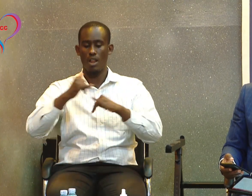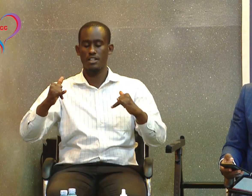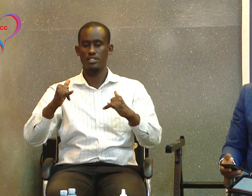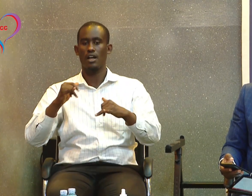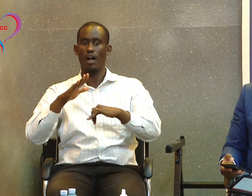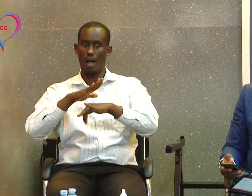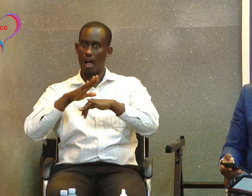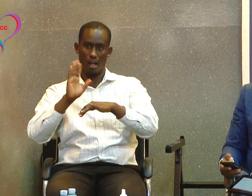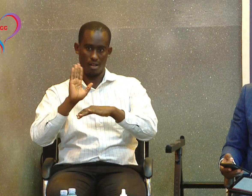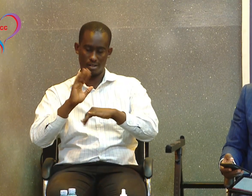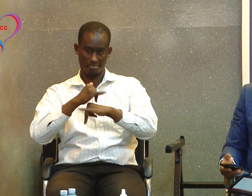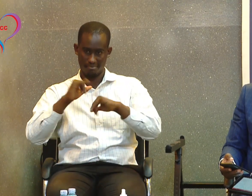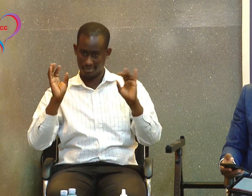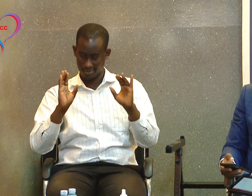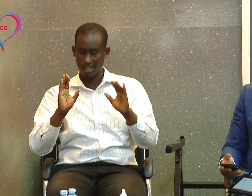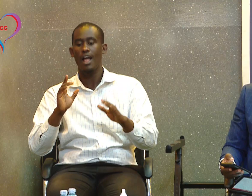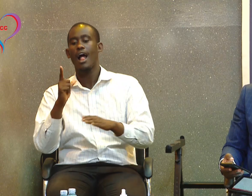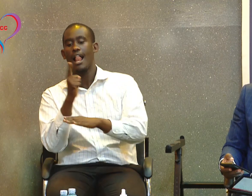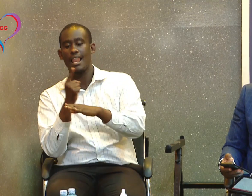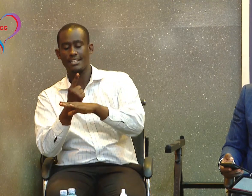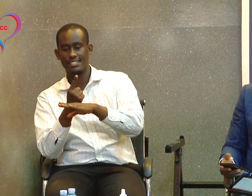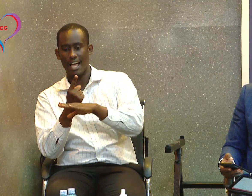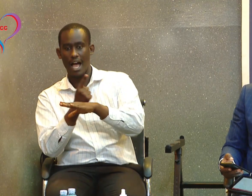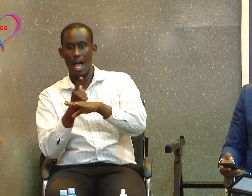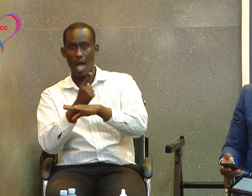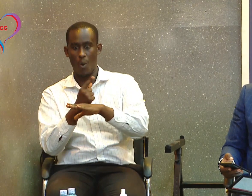hour, and I don't know that I'm supposed to be on lunch